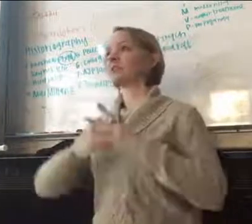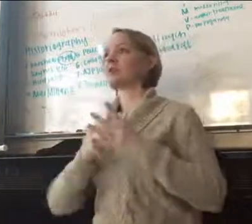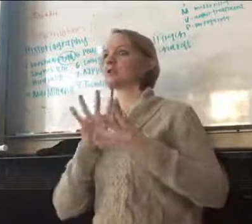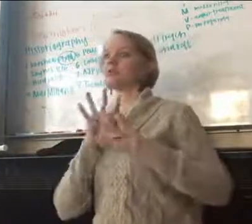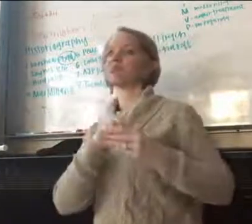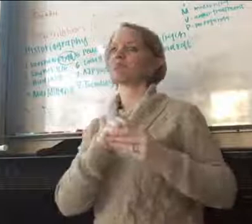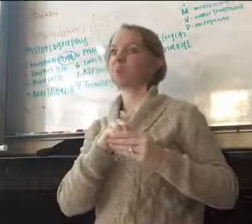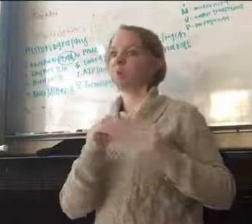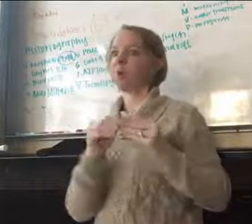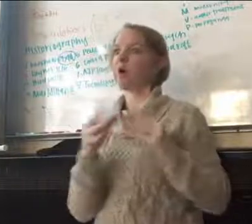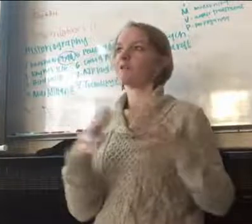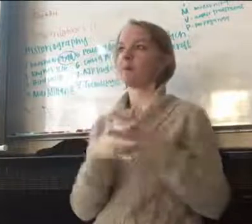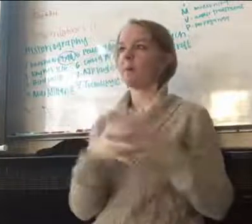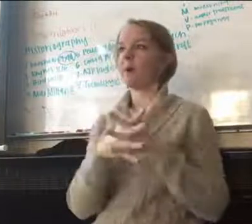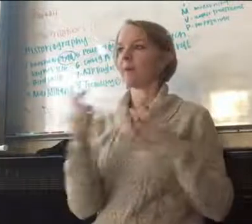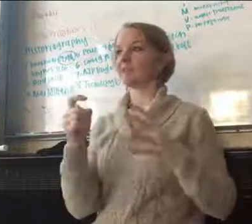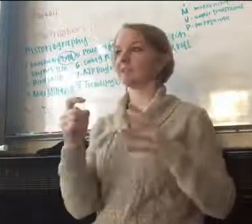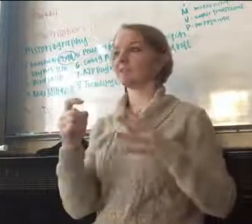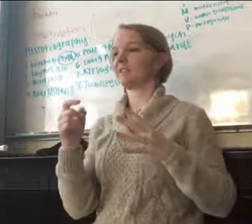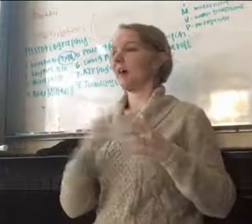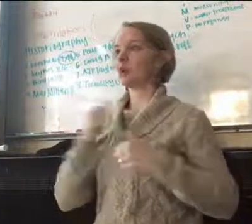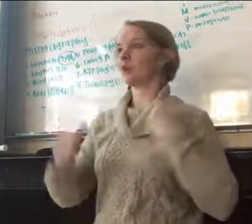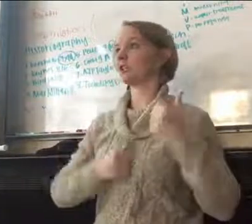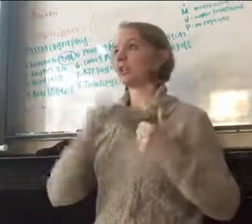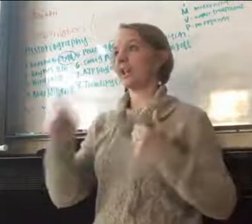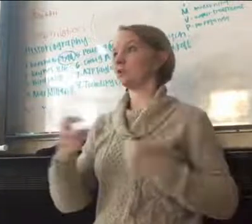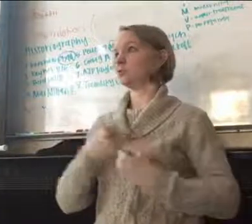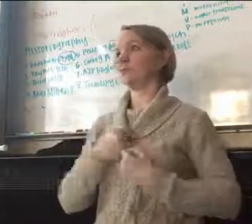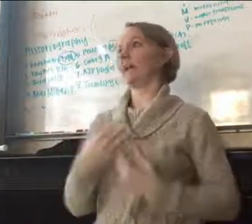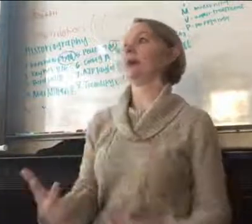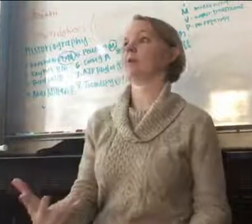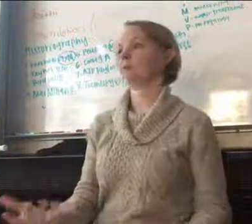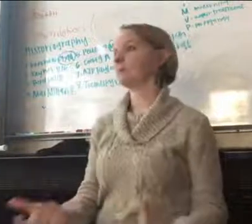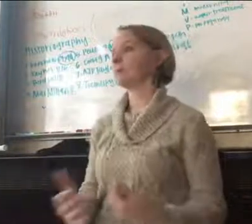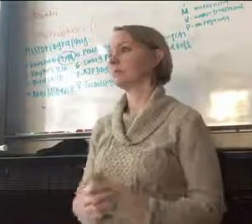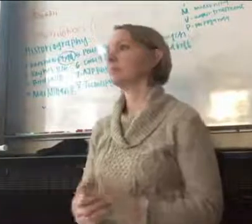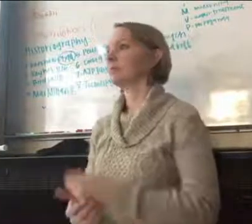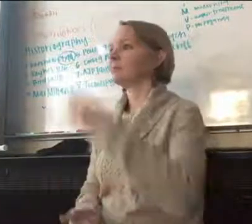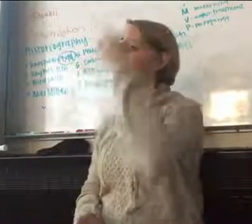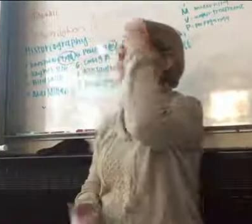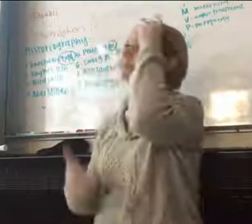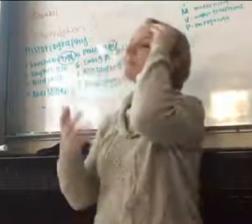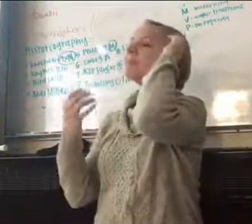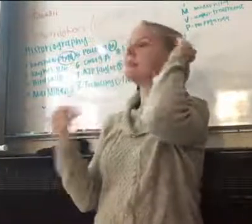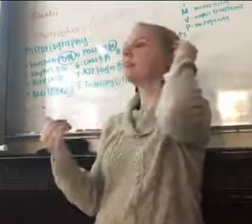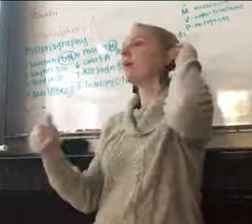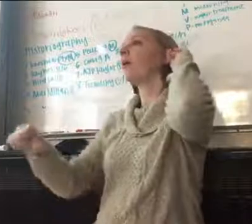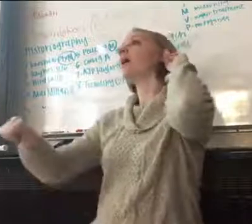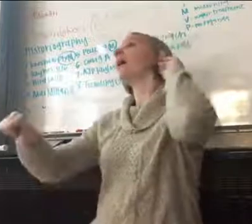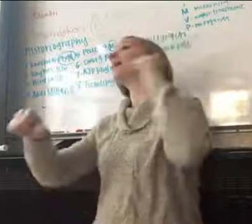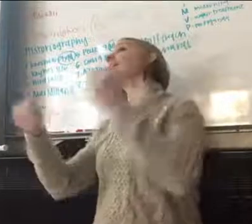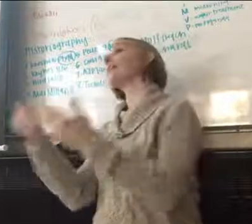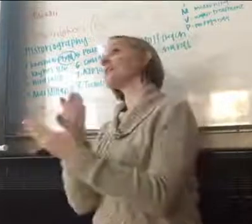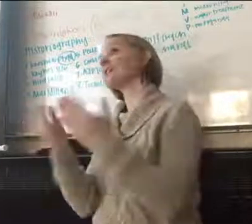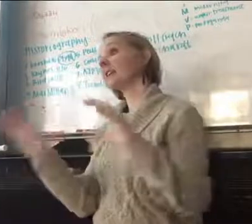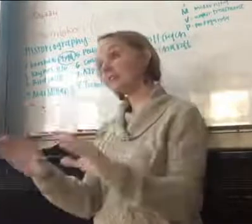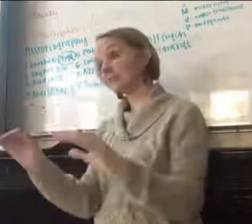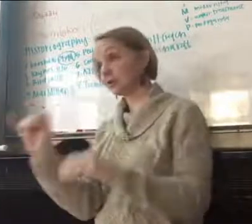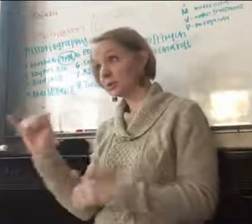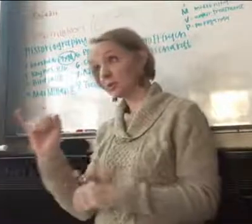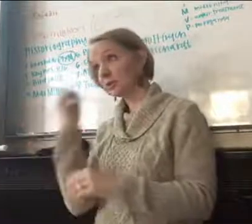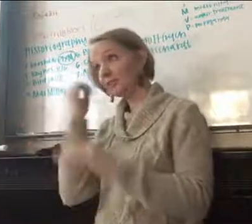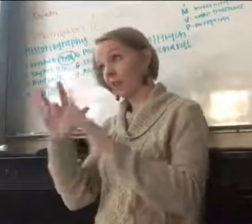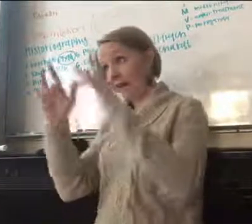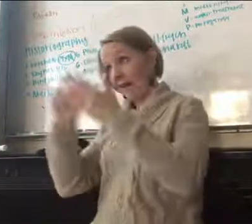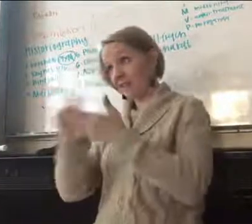and more guys began to play after World War II, and it just became a bigger thing. Now, another thing they did, too, is if you will highlight, this is back